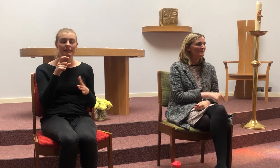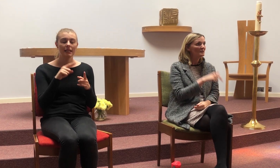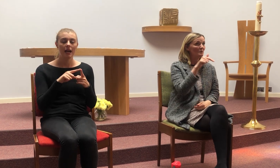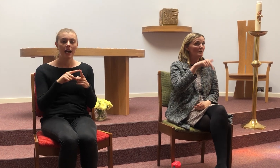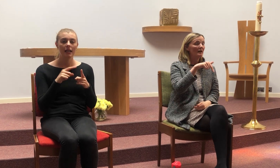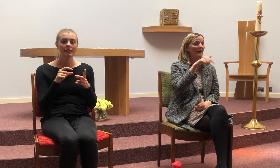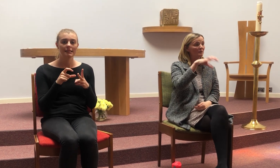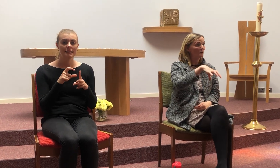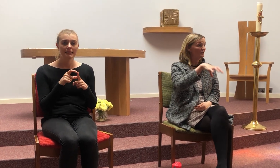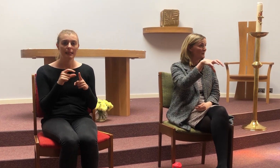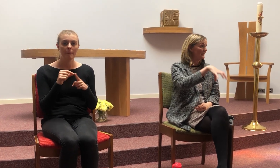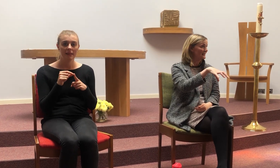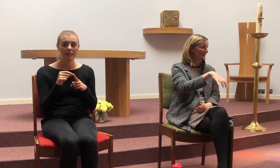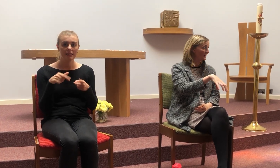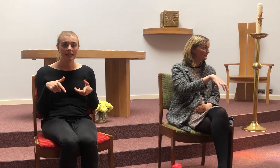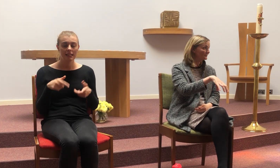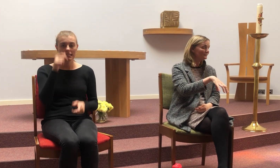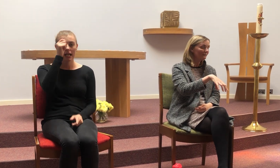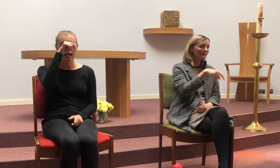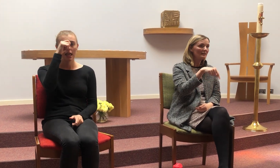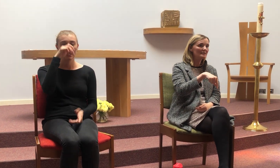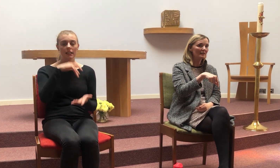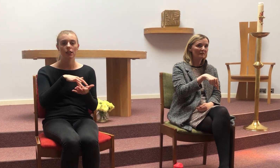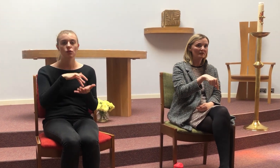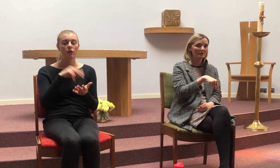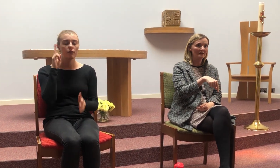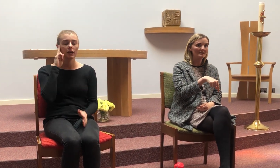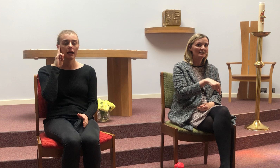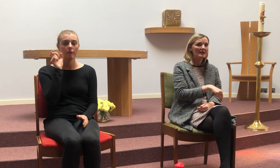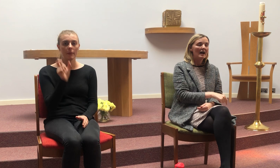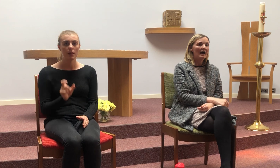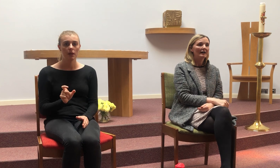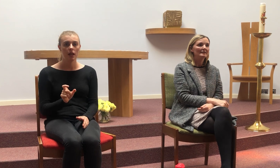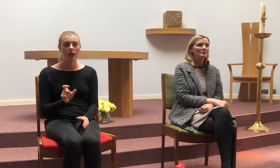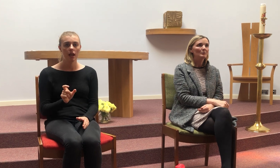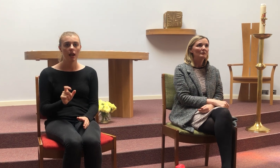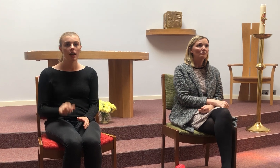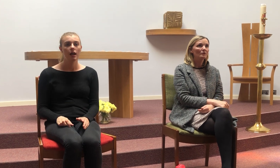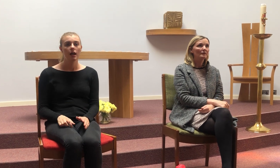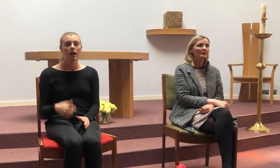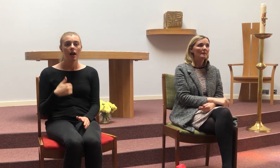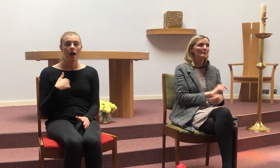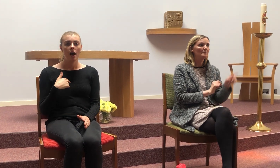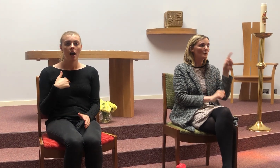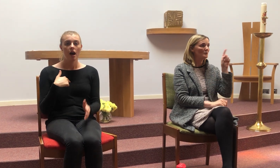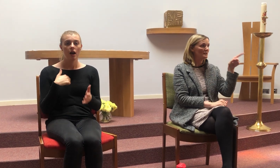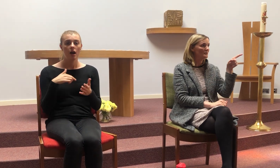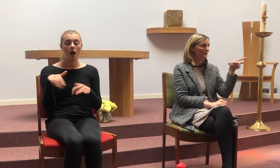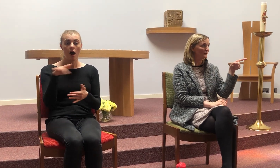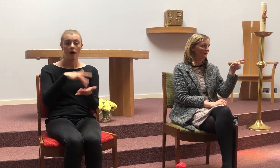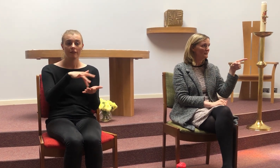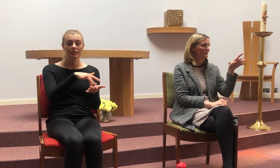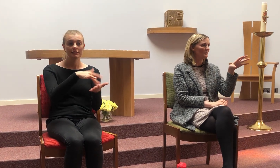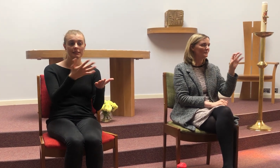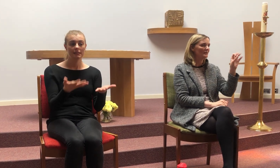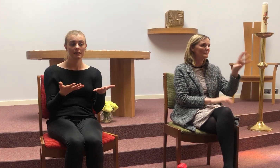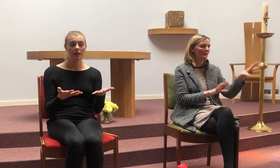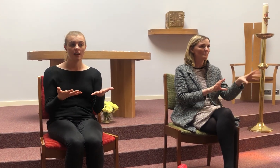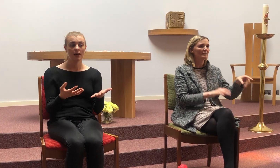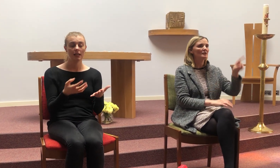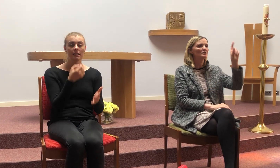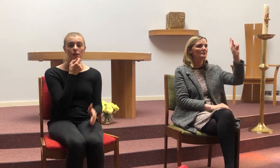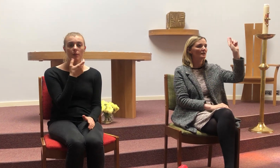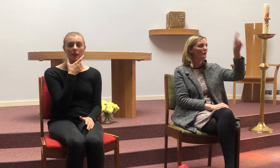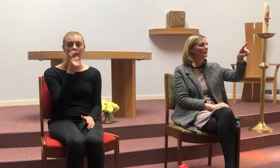People. So our headquarters are based here in Deaf Village, Ireland, and we run the boarding school. So it's